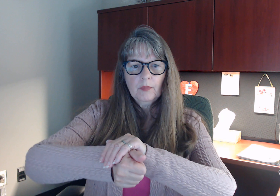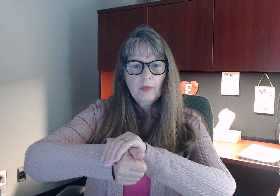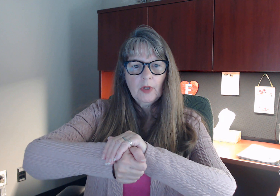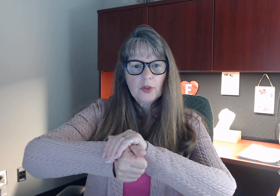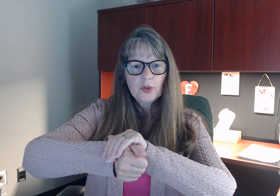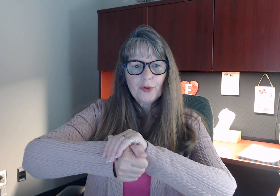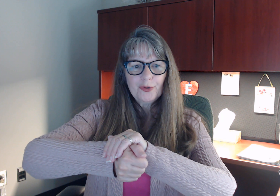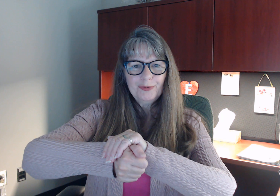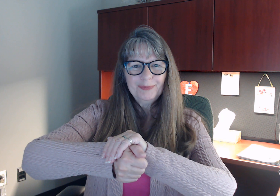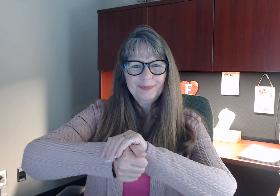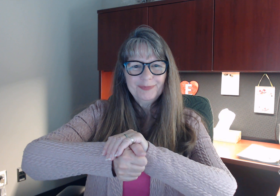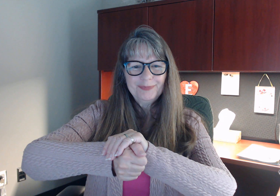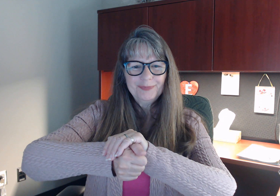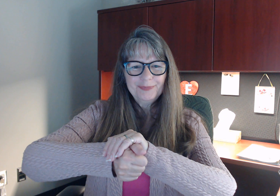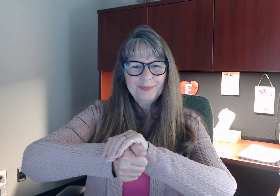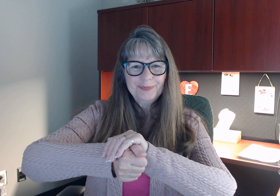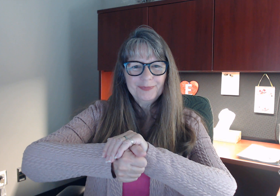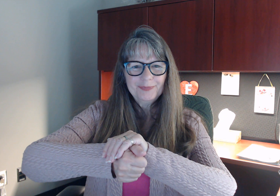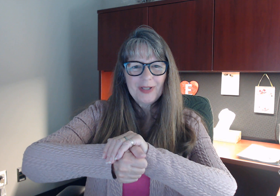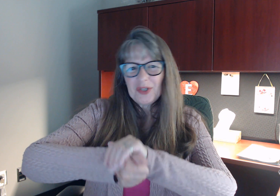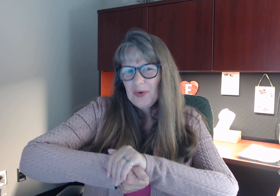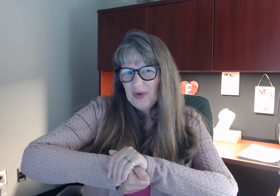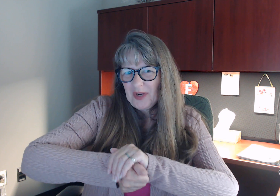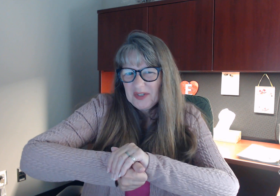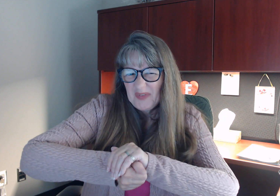A turtle. That's cutie when it's fun.